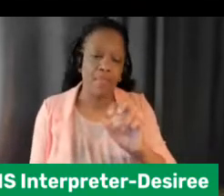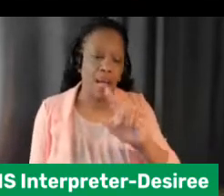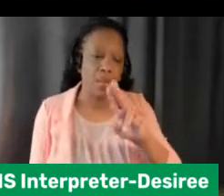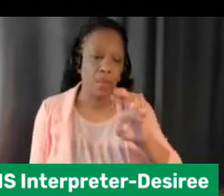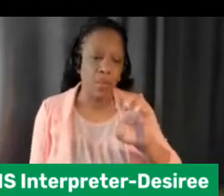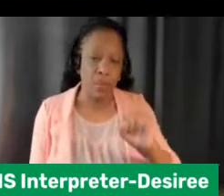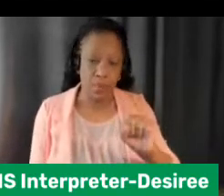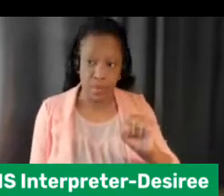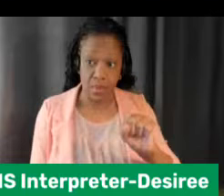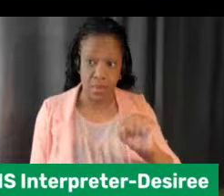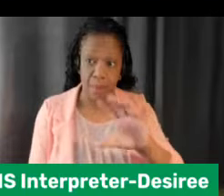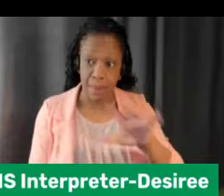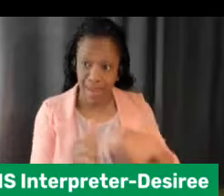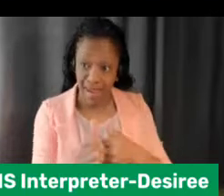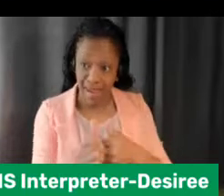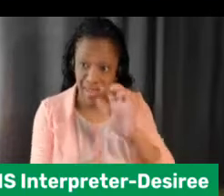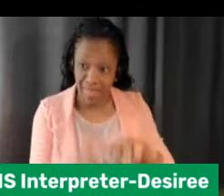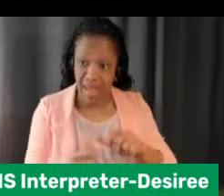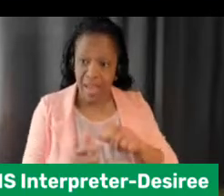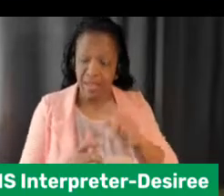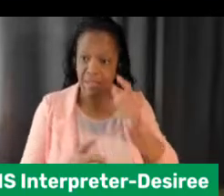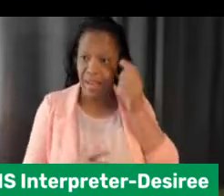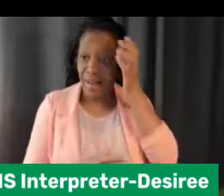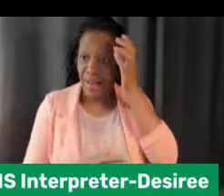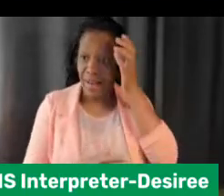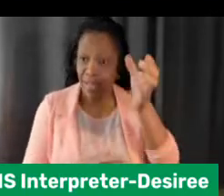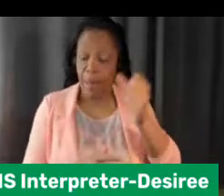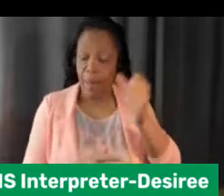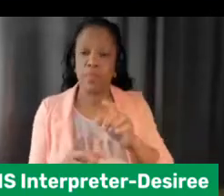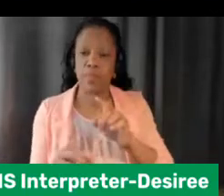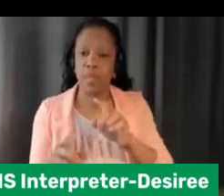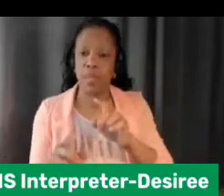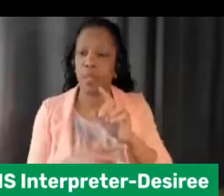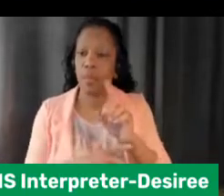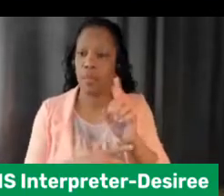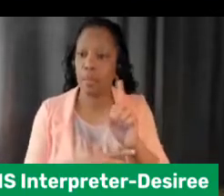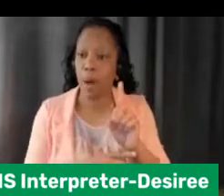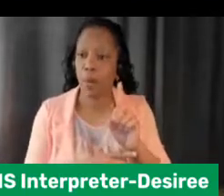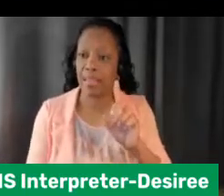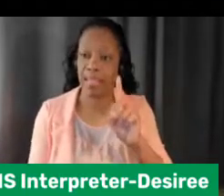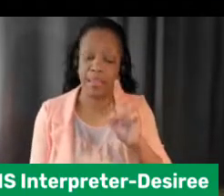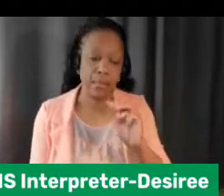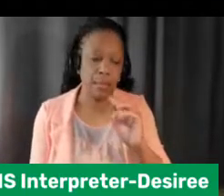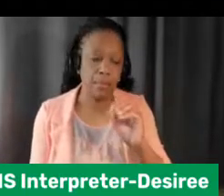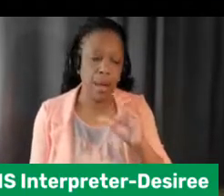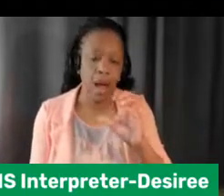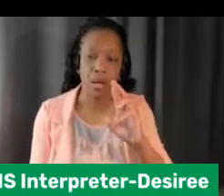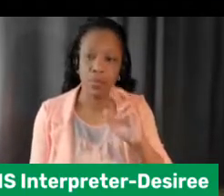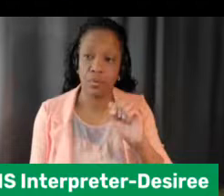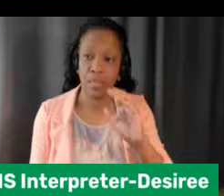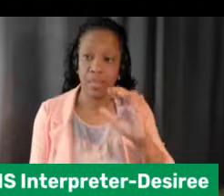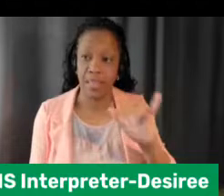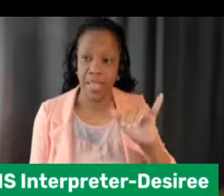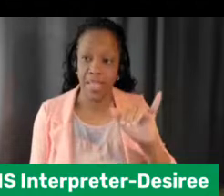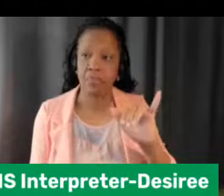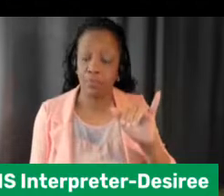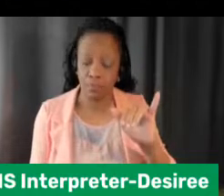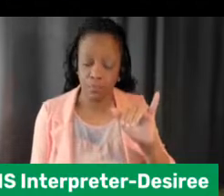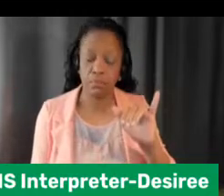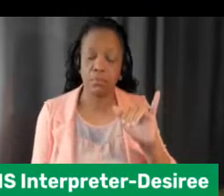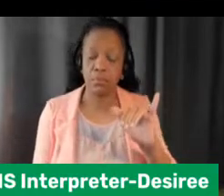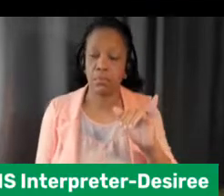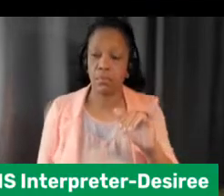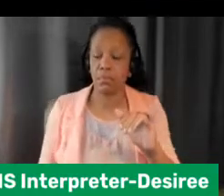are democracy. So organizations that are democratically governed, and that means one person,